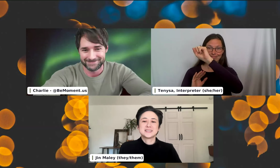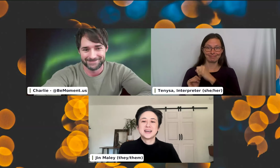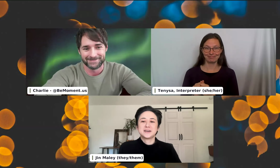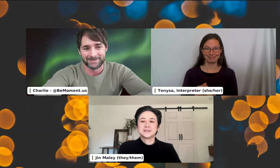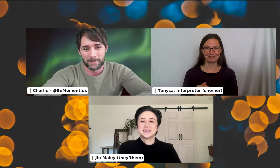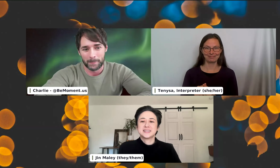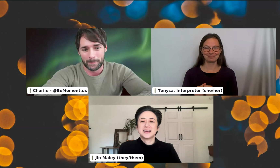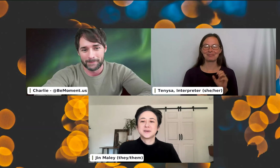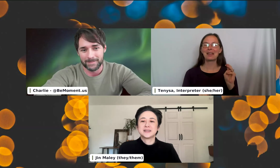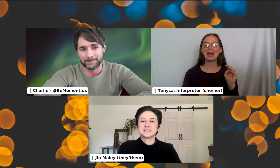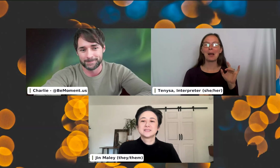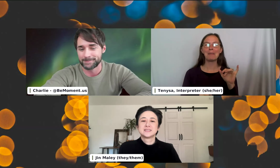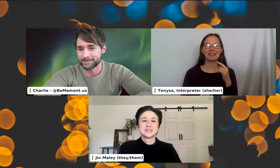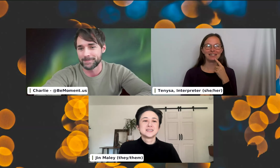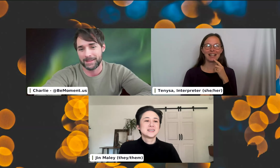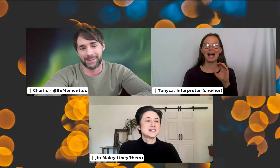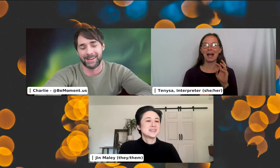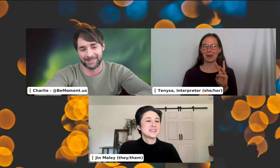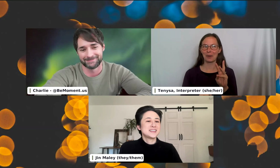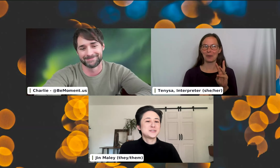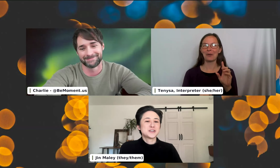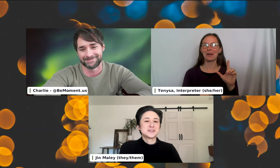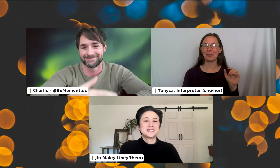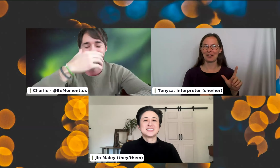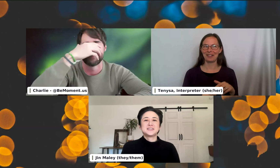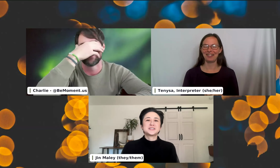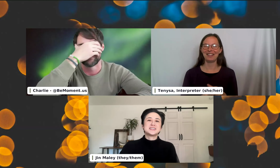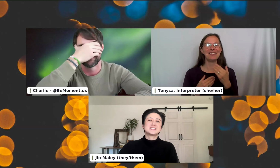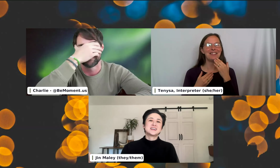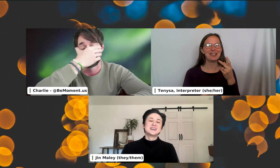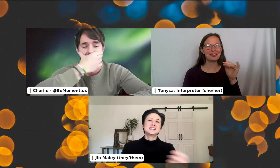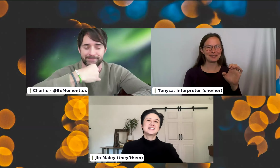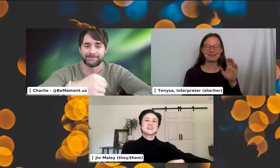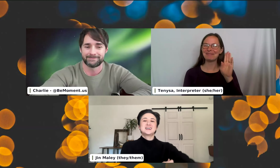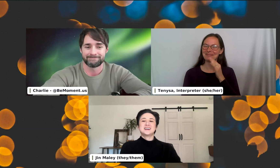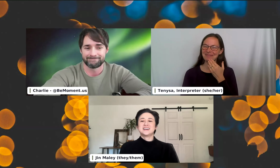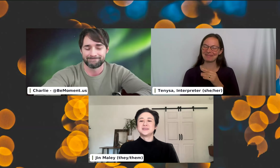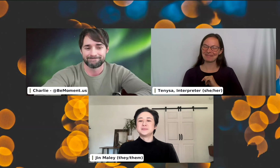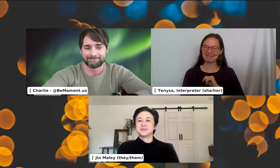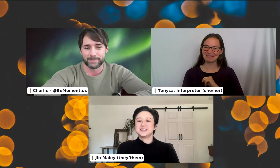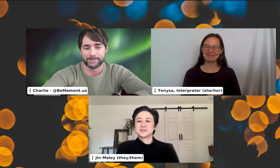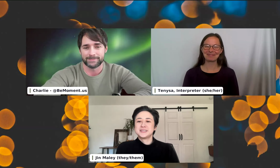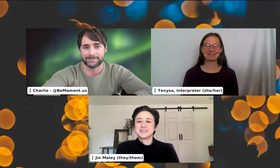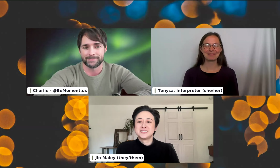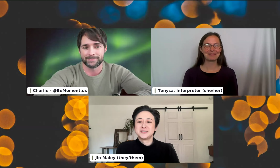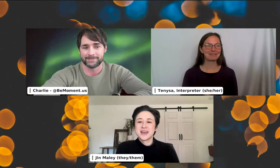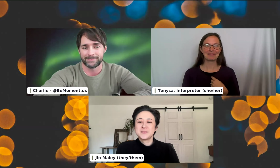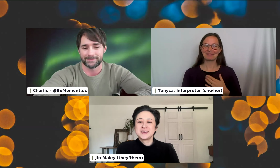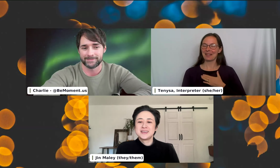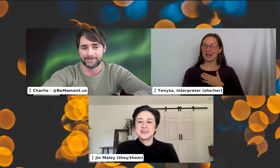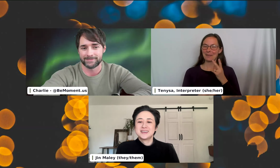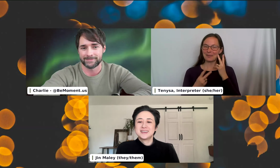Emily says ow and then LOL. Thank you, Charlie. Thank you, Tanisa. It's great to see